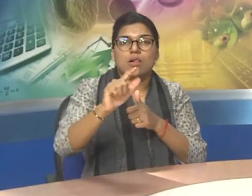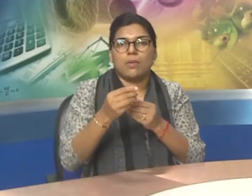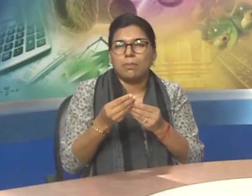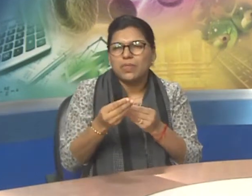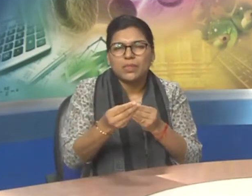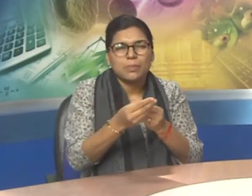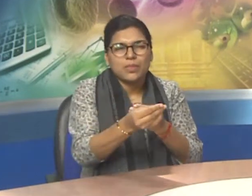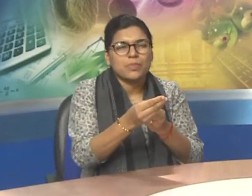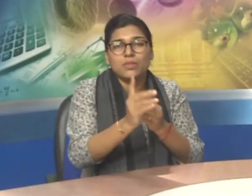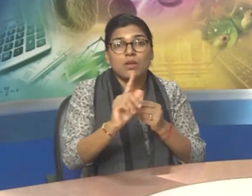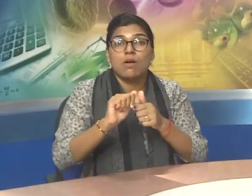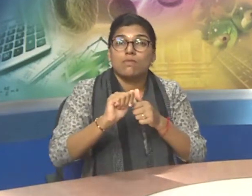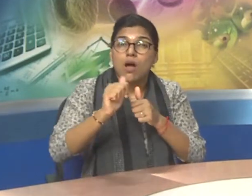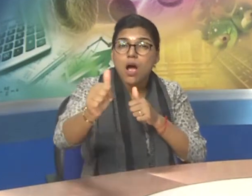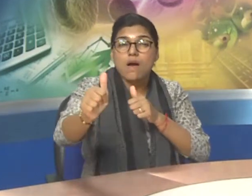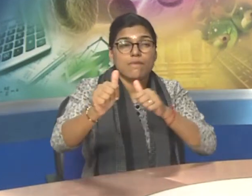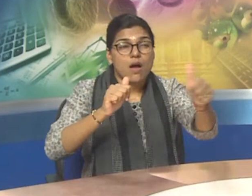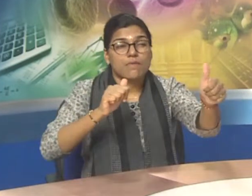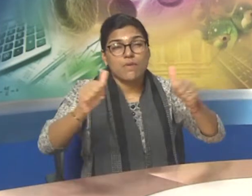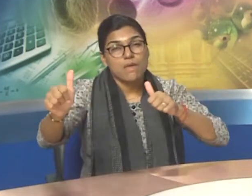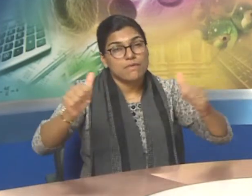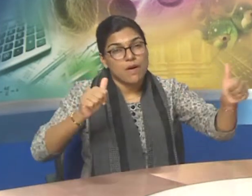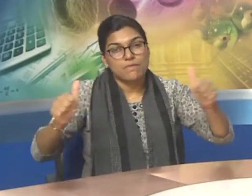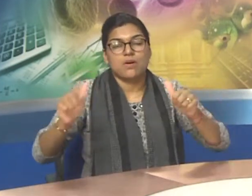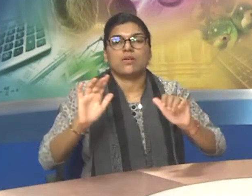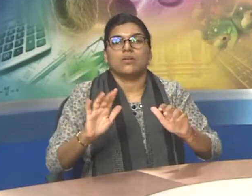remote area, places,